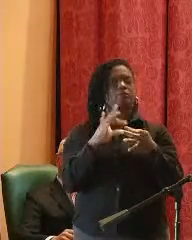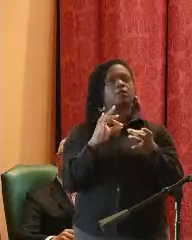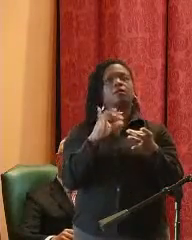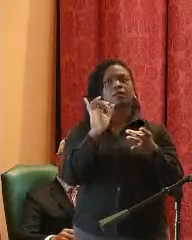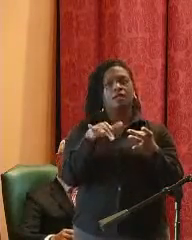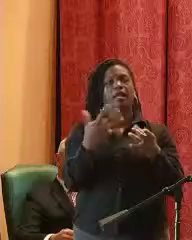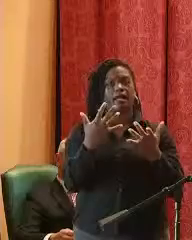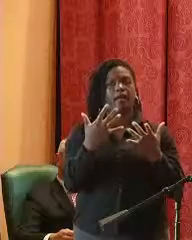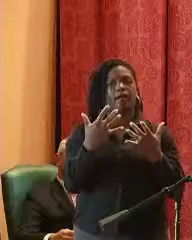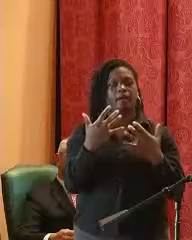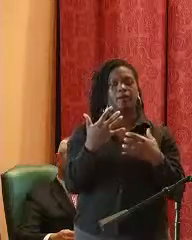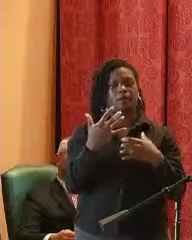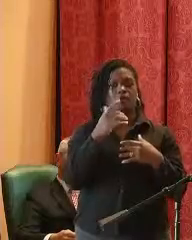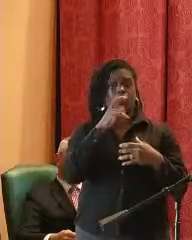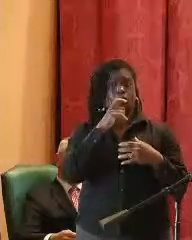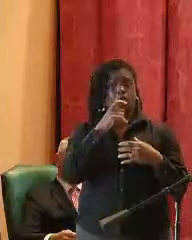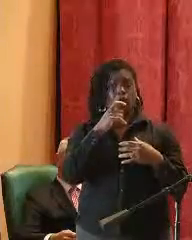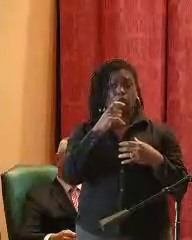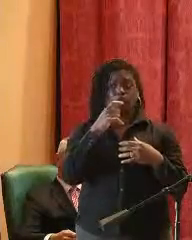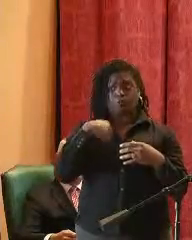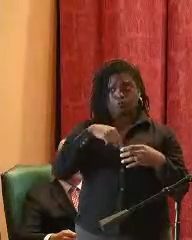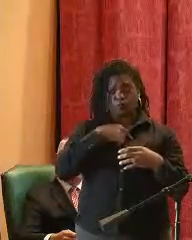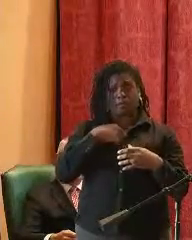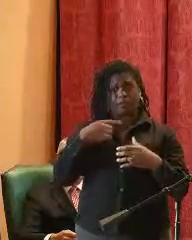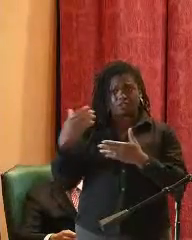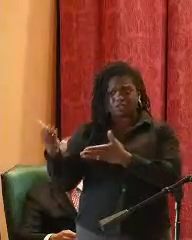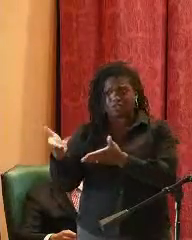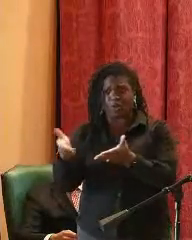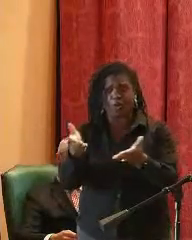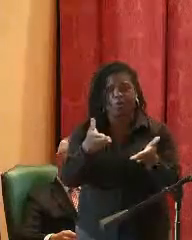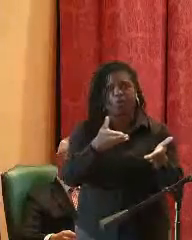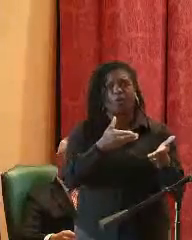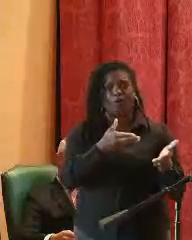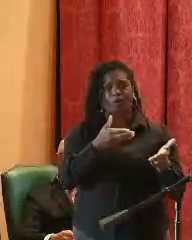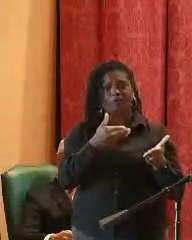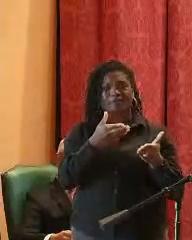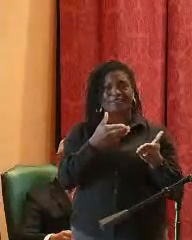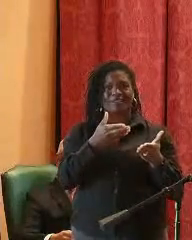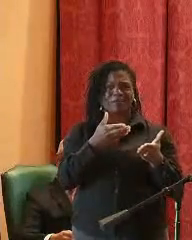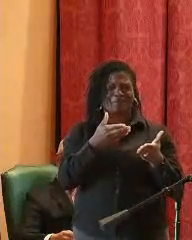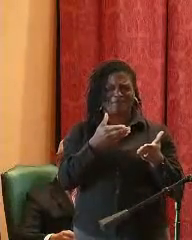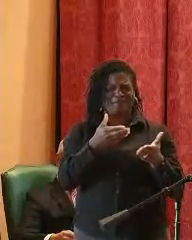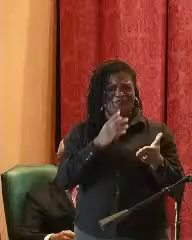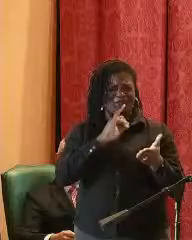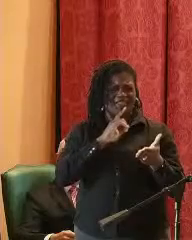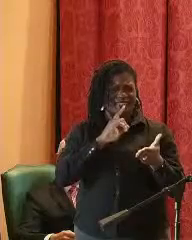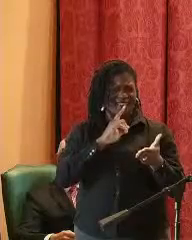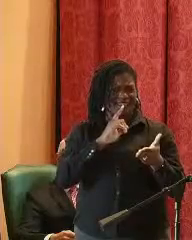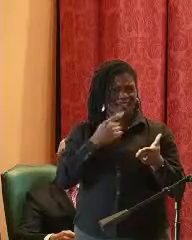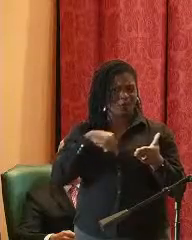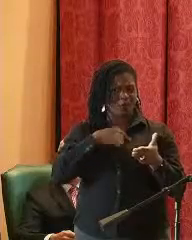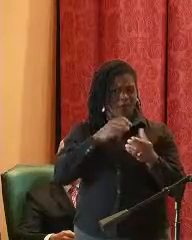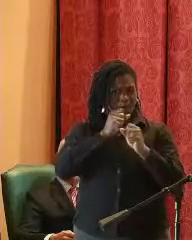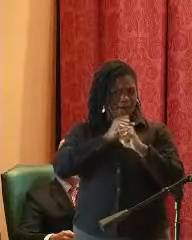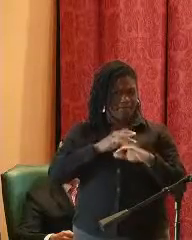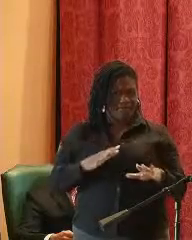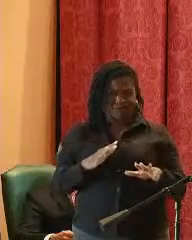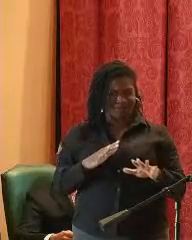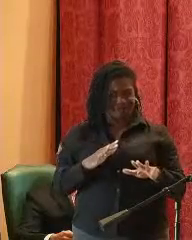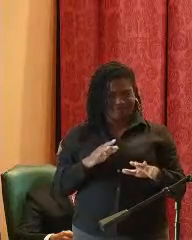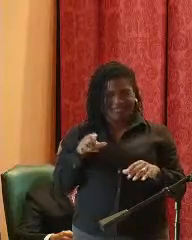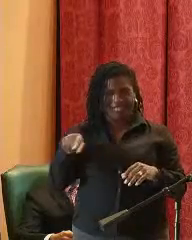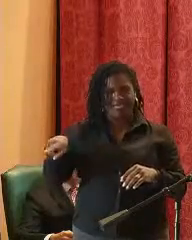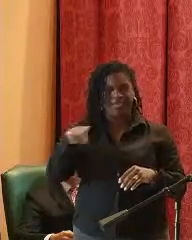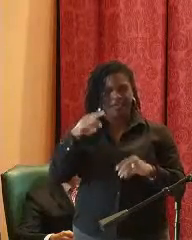are blessed to have us. We usually like to turn that around and say we are blessed to have them, because we truly believe in the words